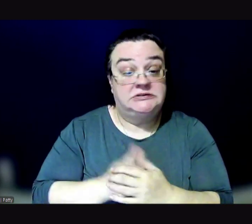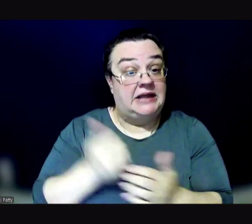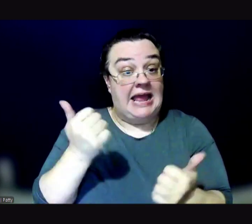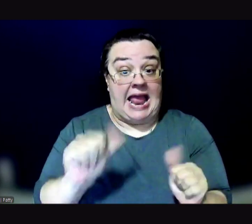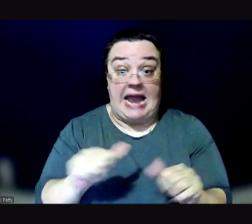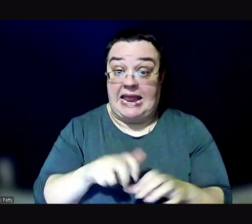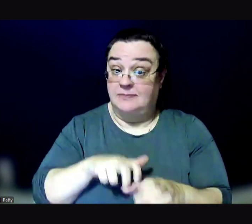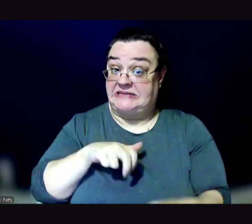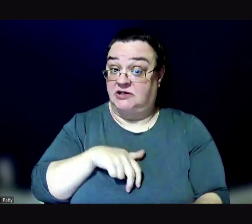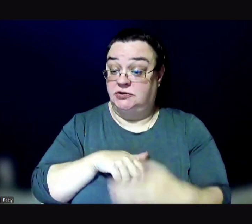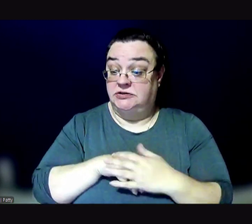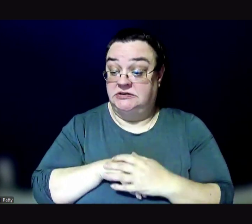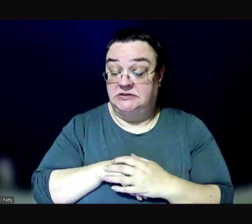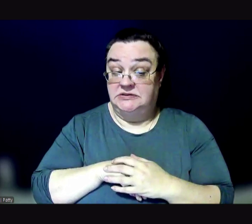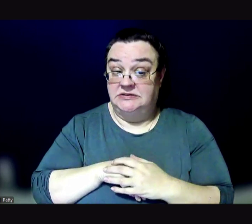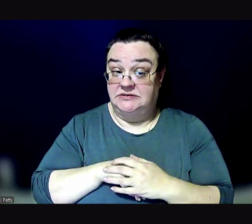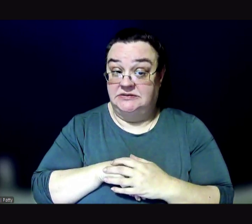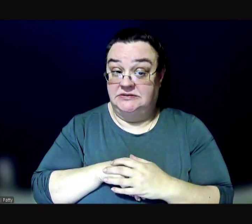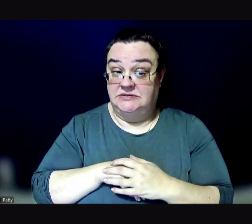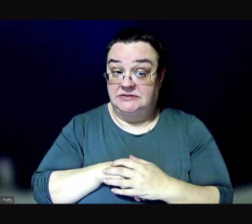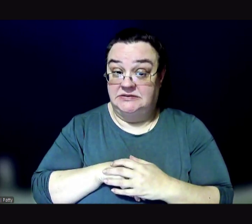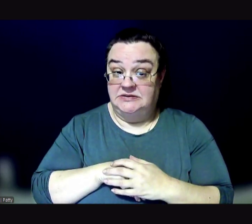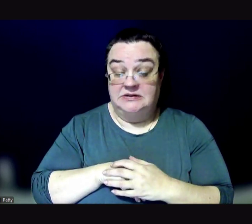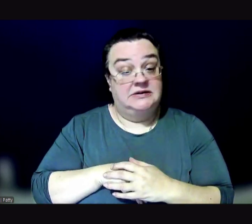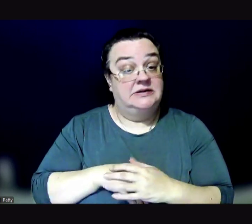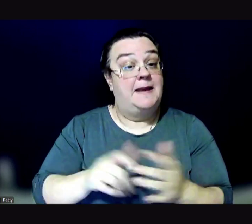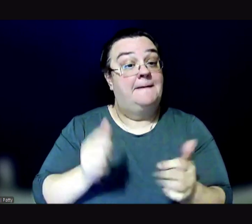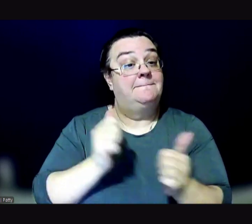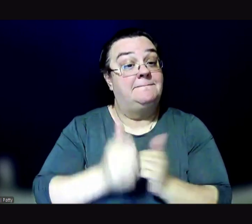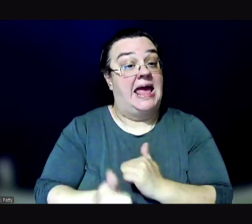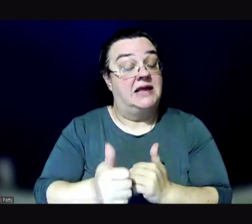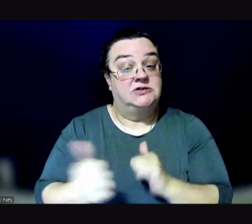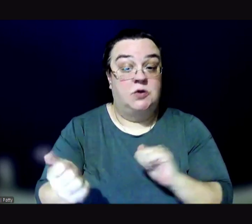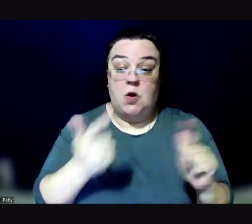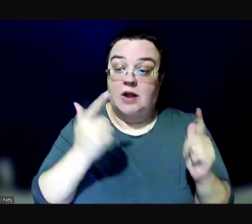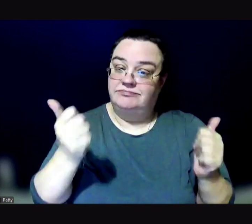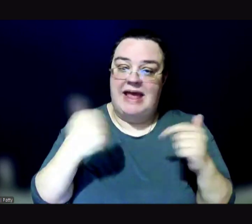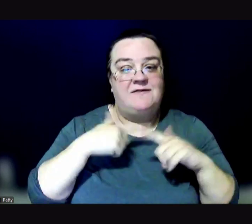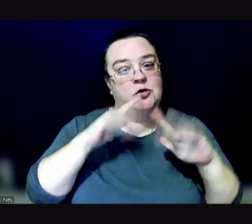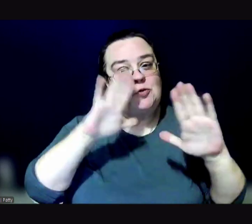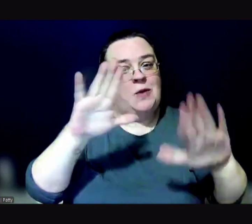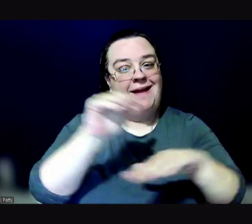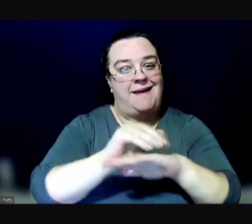abstentions? It passes unanimously. Have a great night.